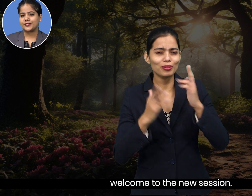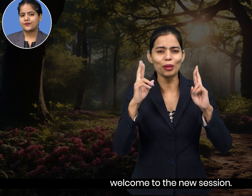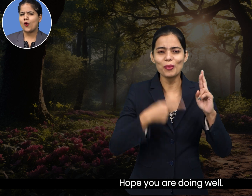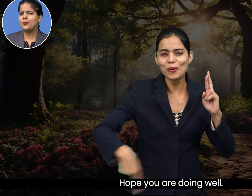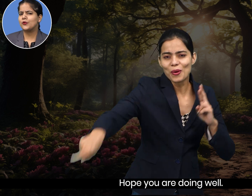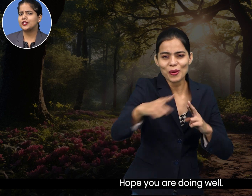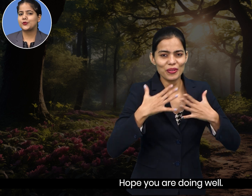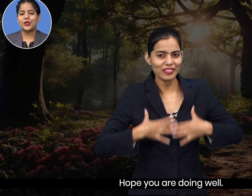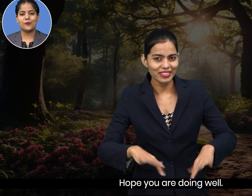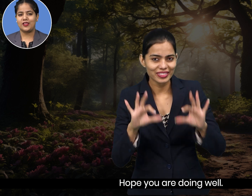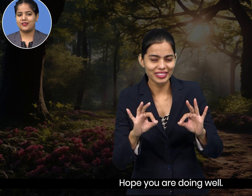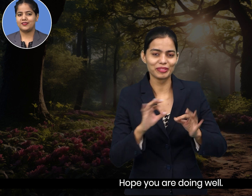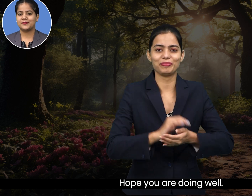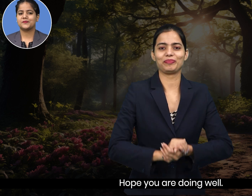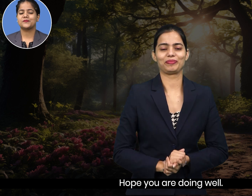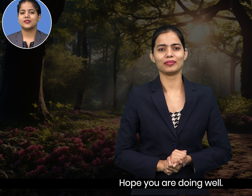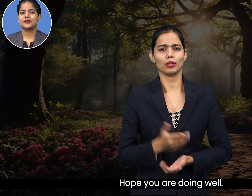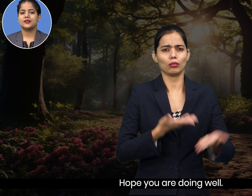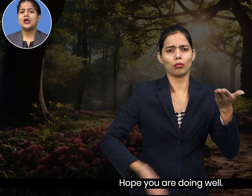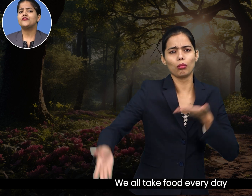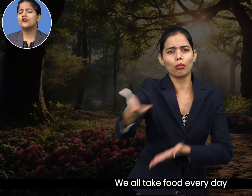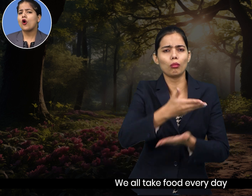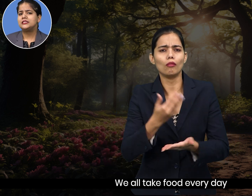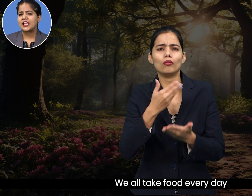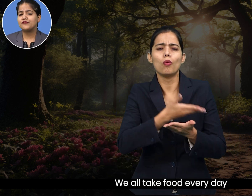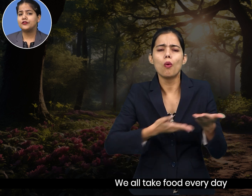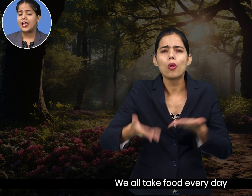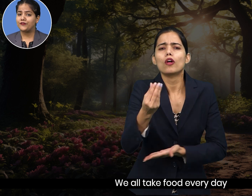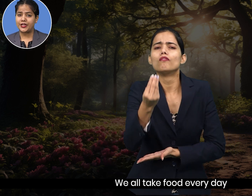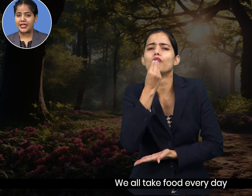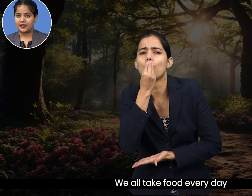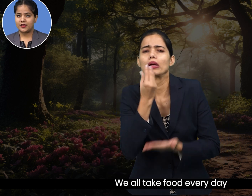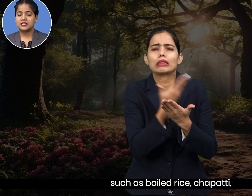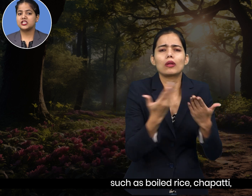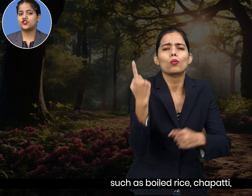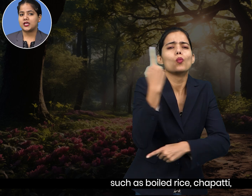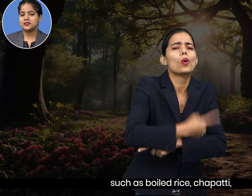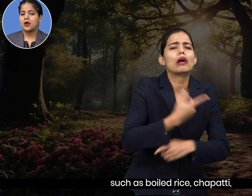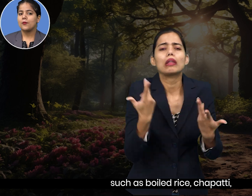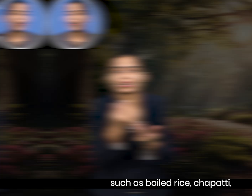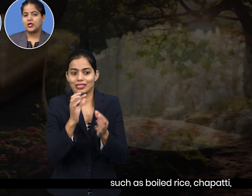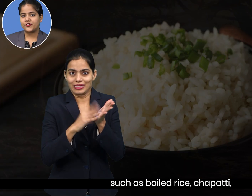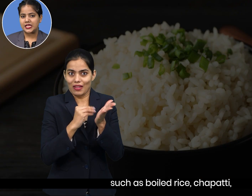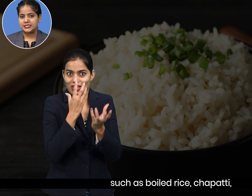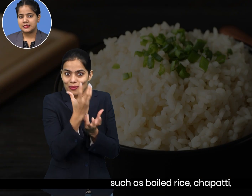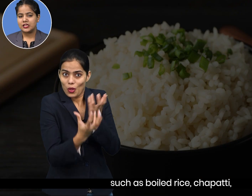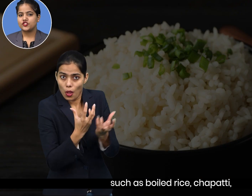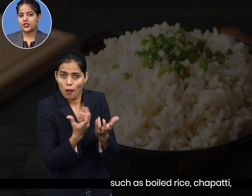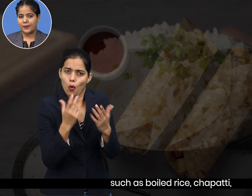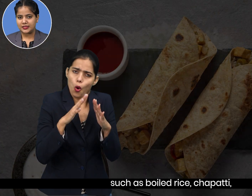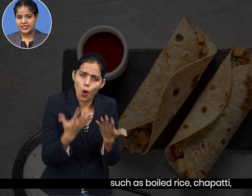new session. Hope you are doing well. We all take food every day, such as boiled